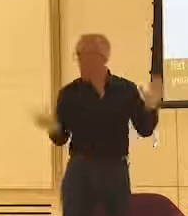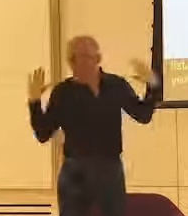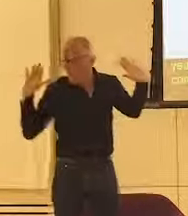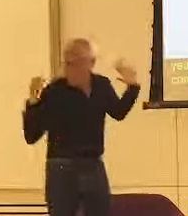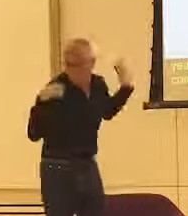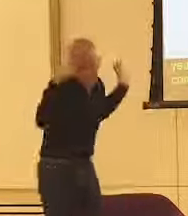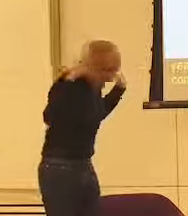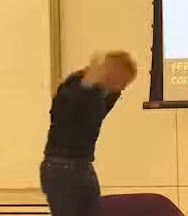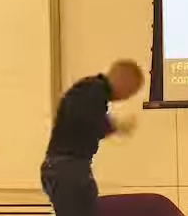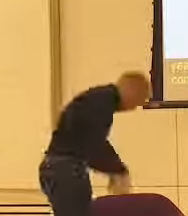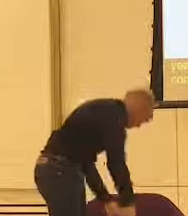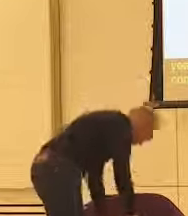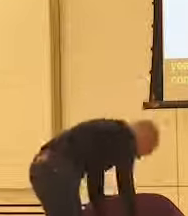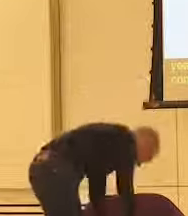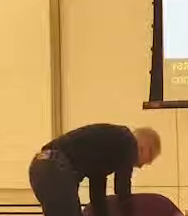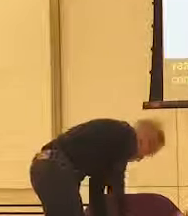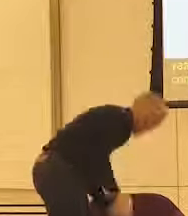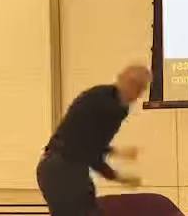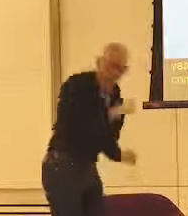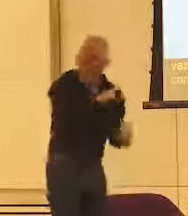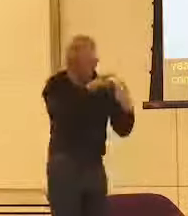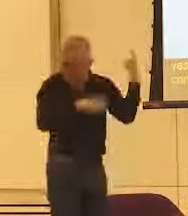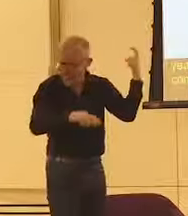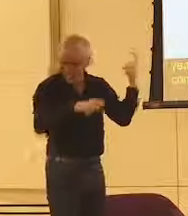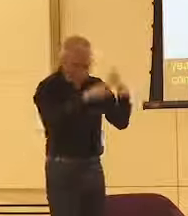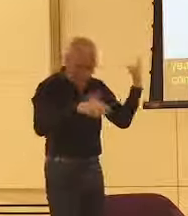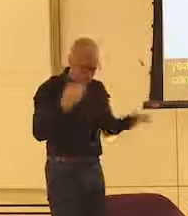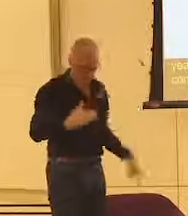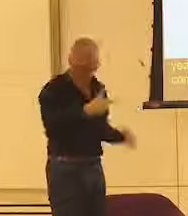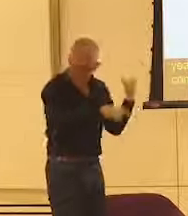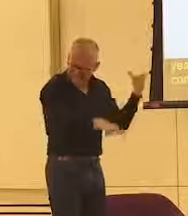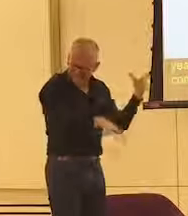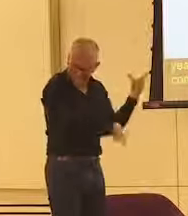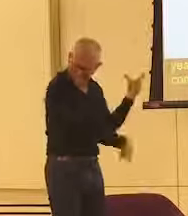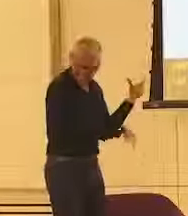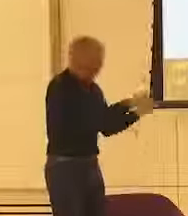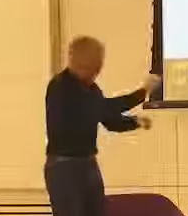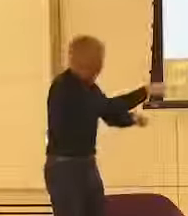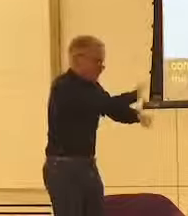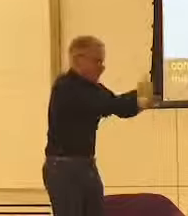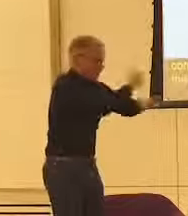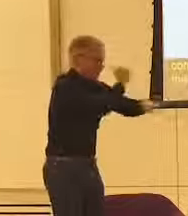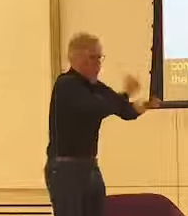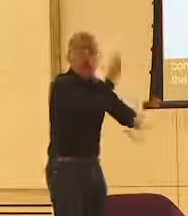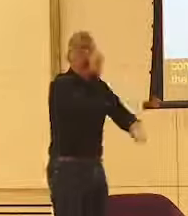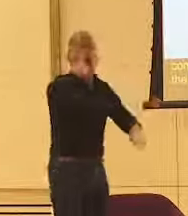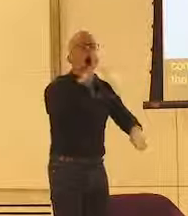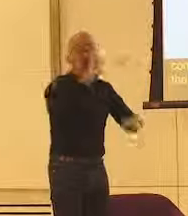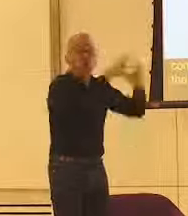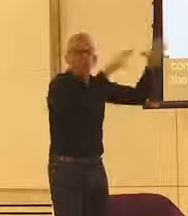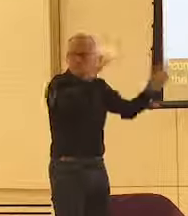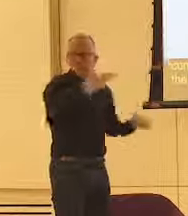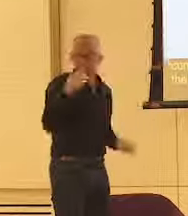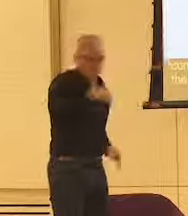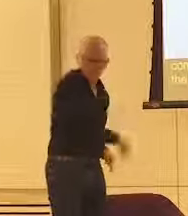the doctor or whatever, all the information they need to know about, but there's no leaflet about that.